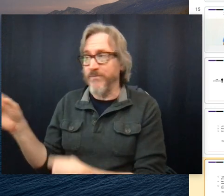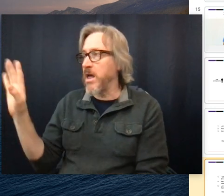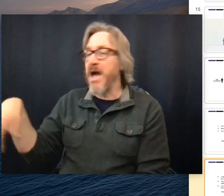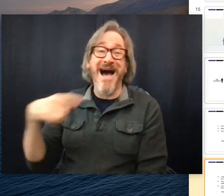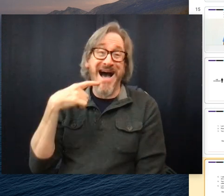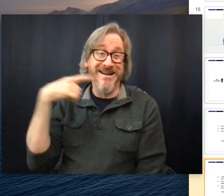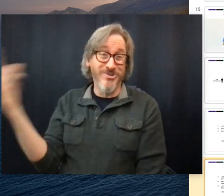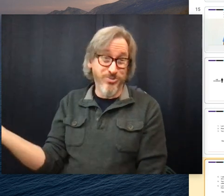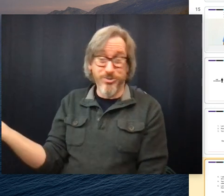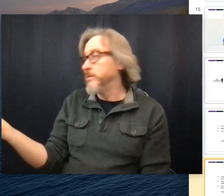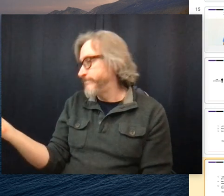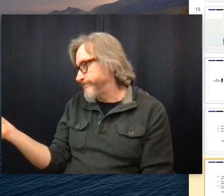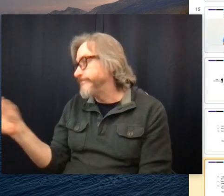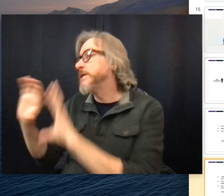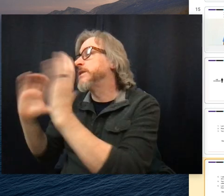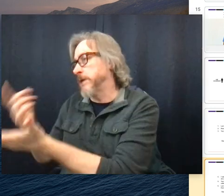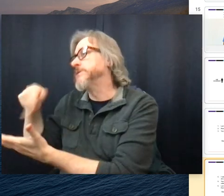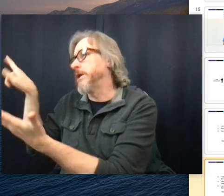conversation, right?